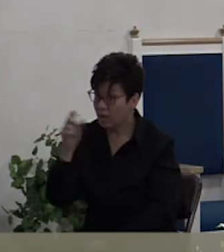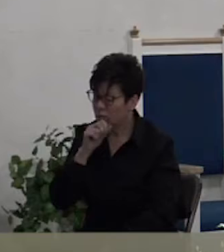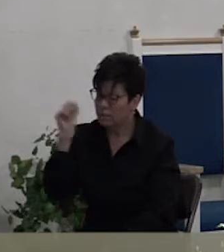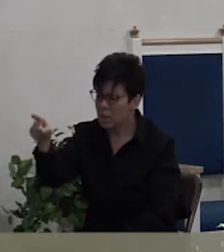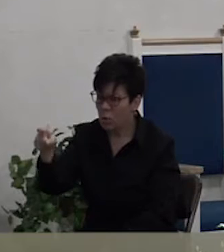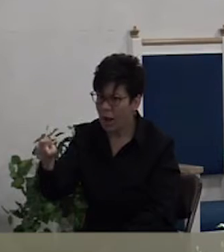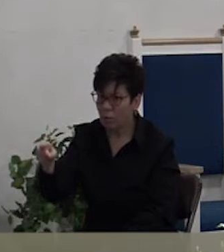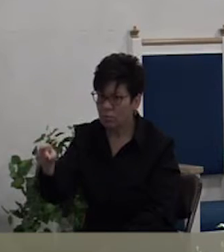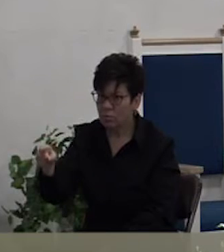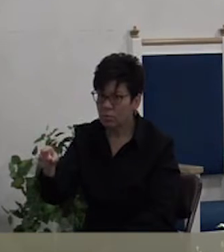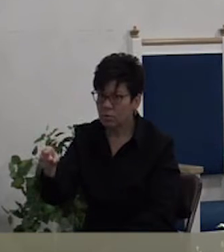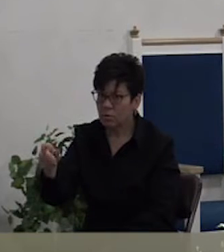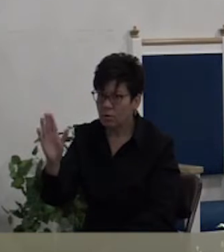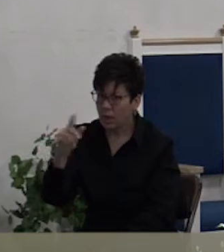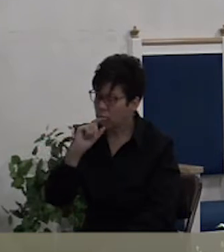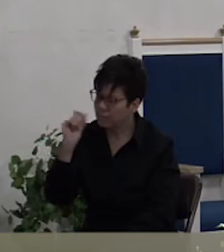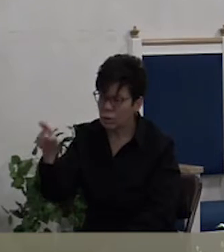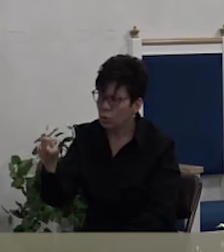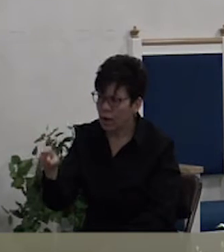I'll spew you out.